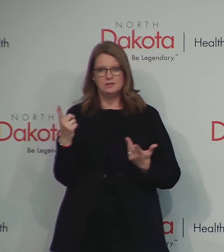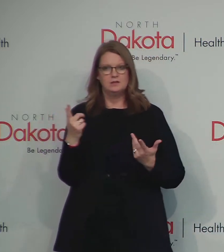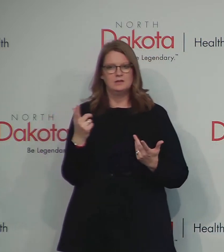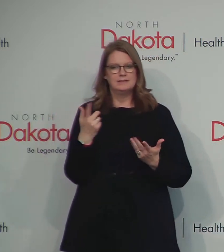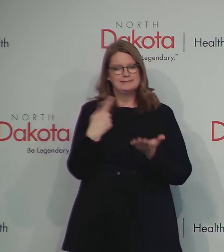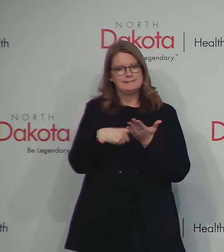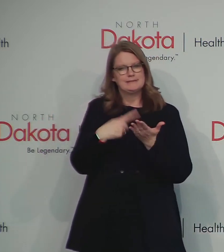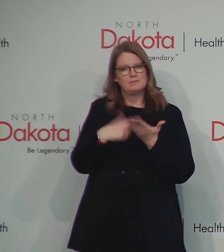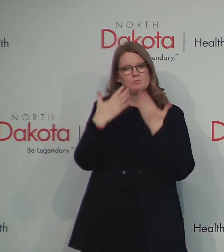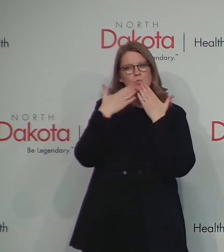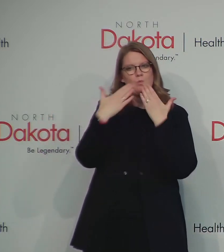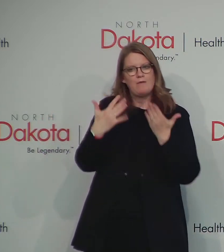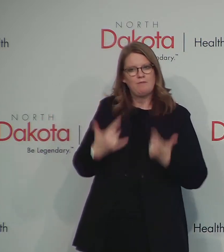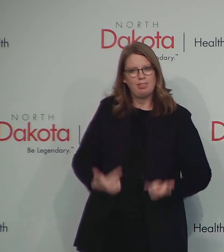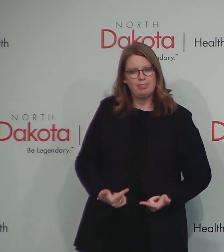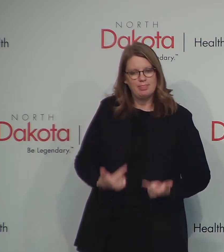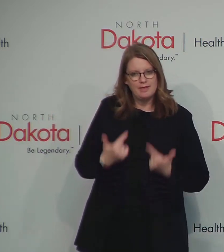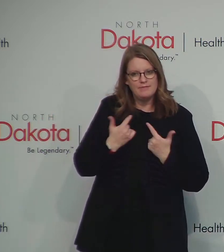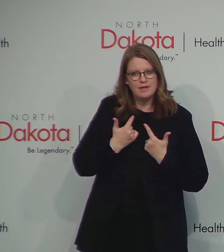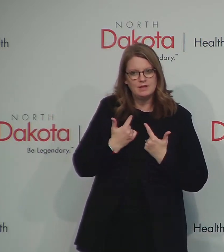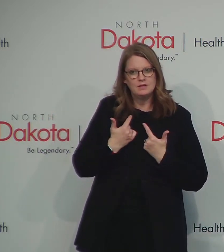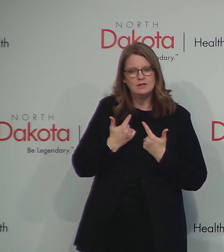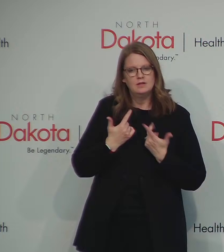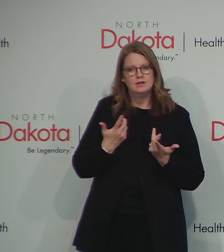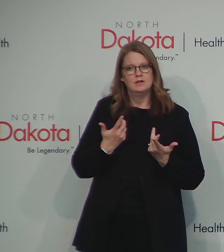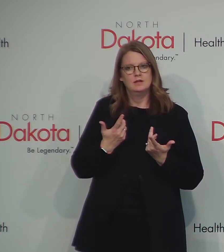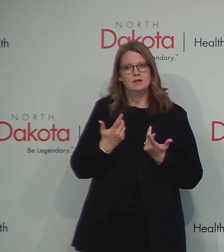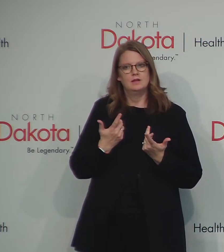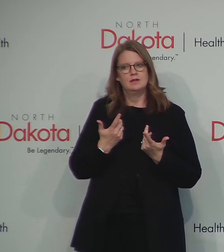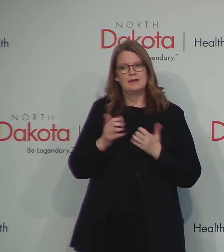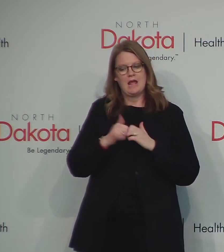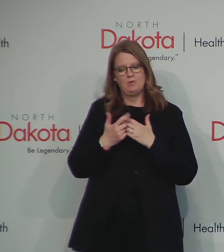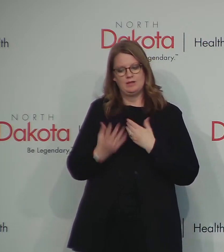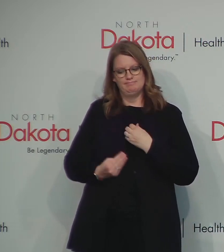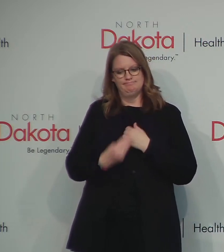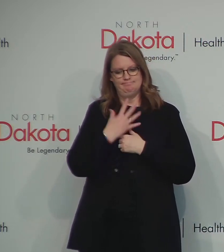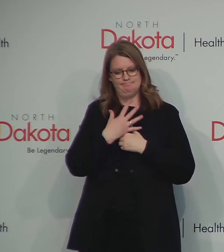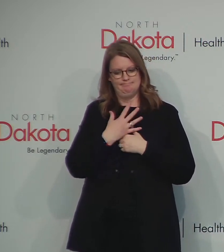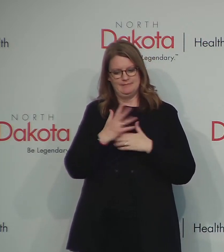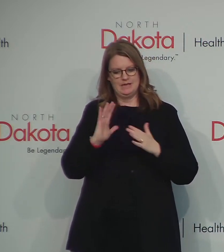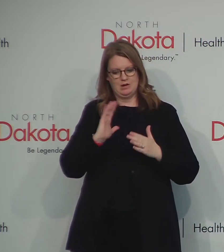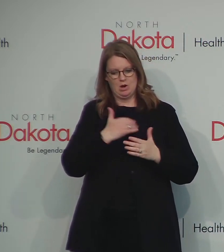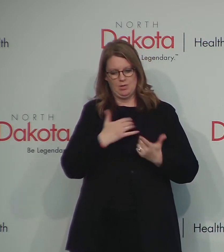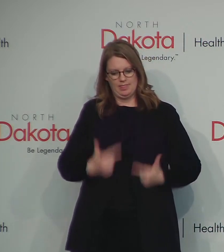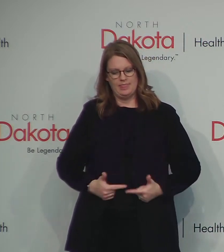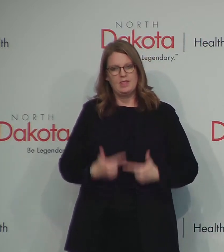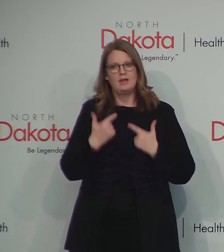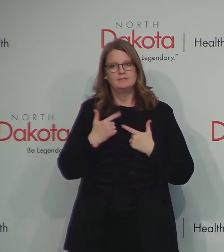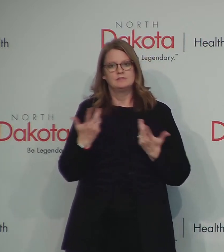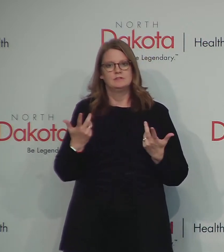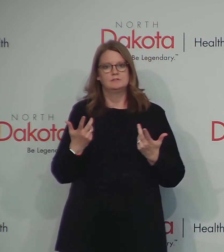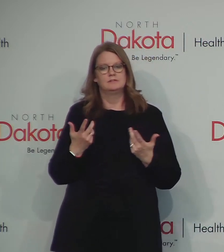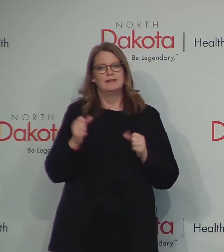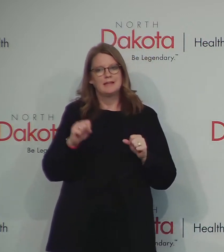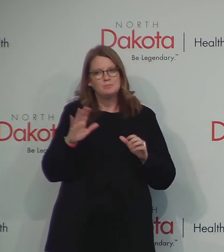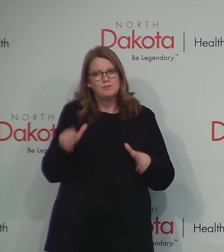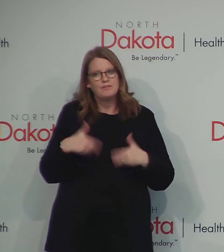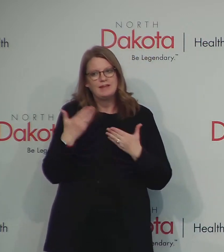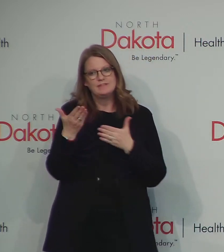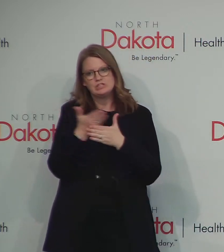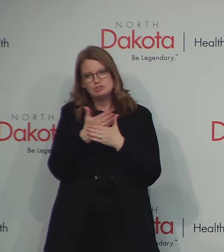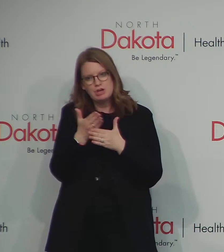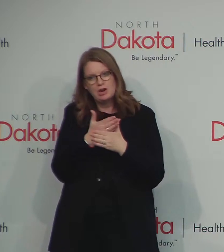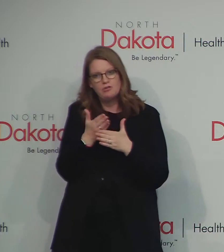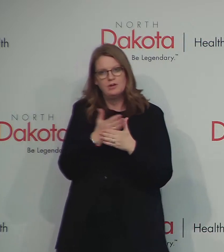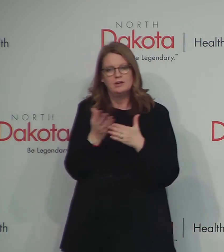living can replace in our lives. And grateful living can bring sharing in place of